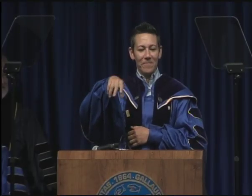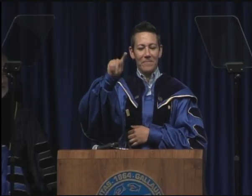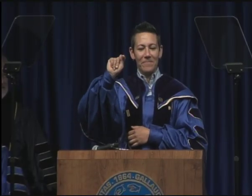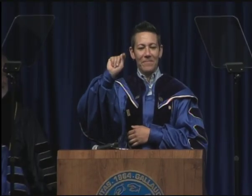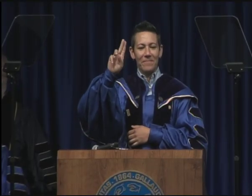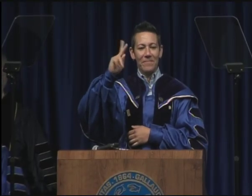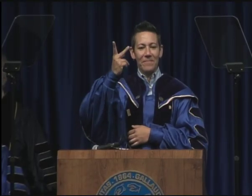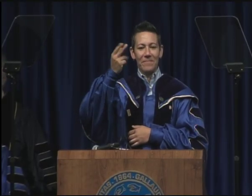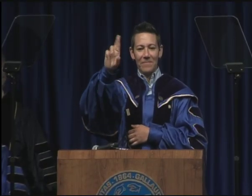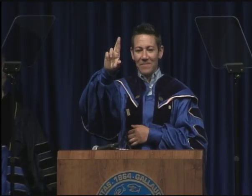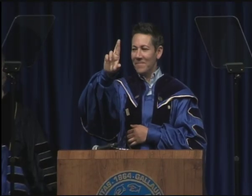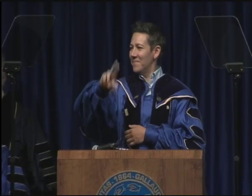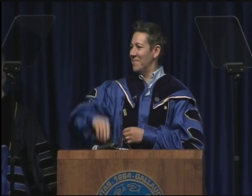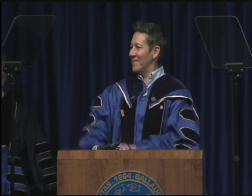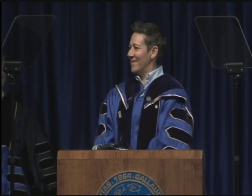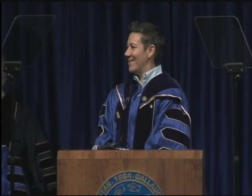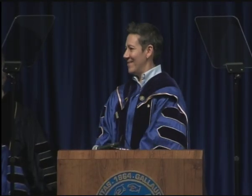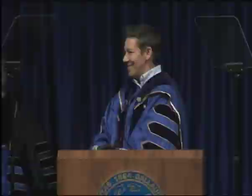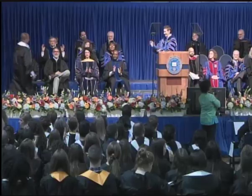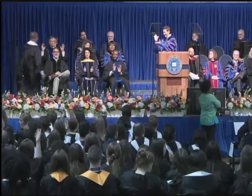Umar Tukar.